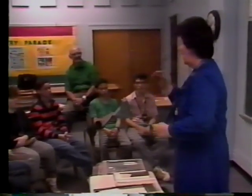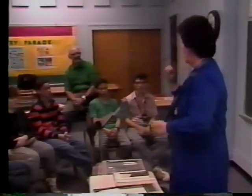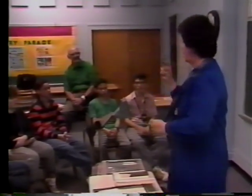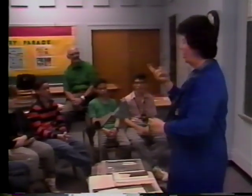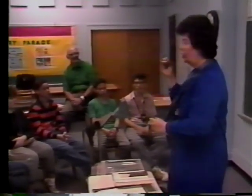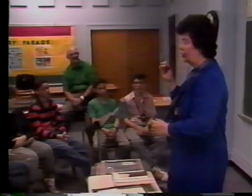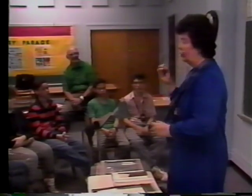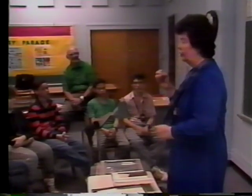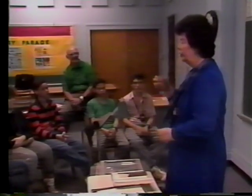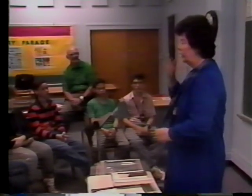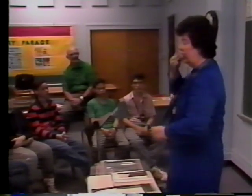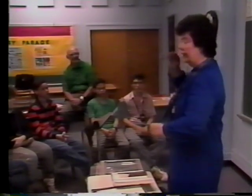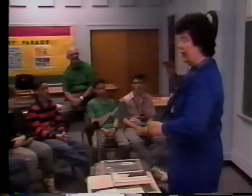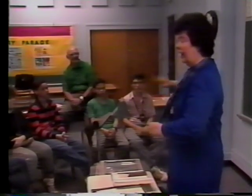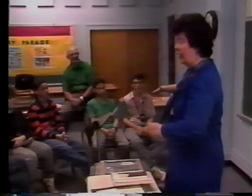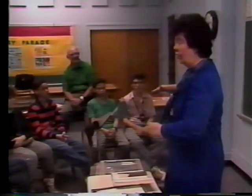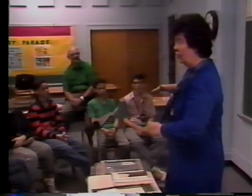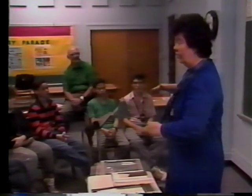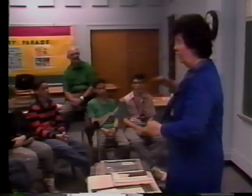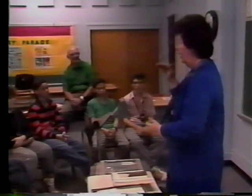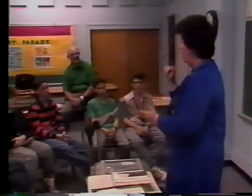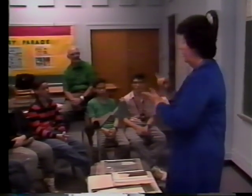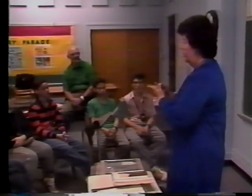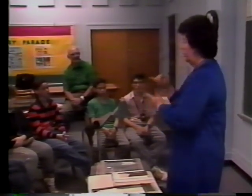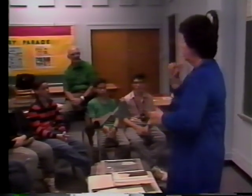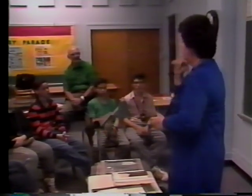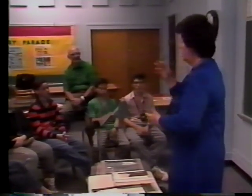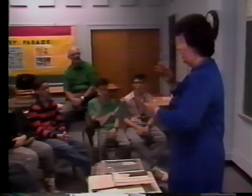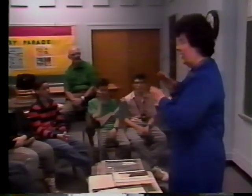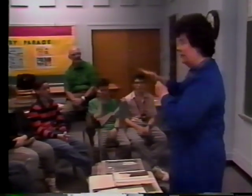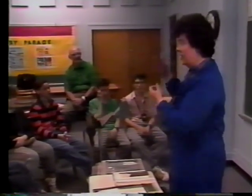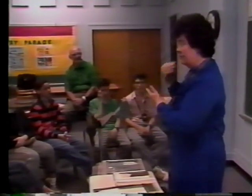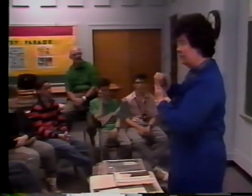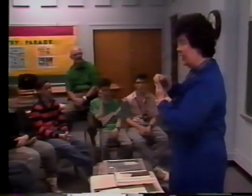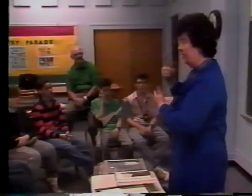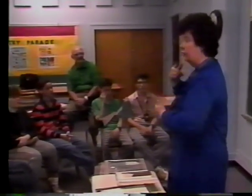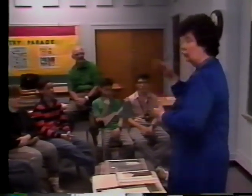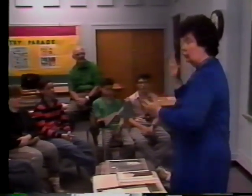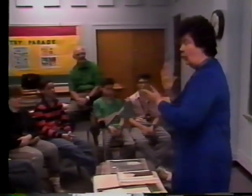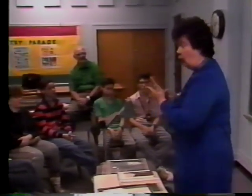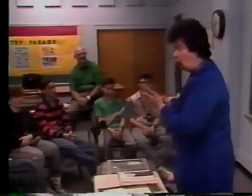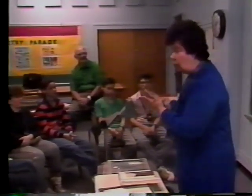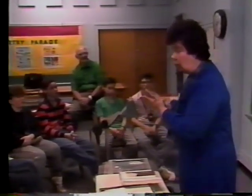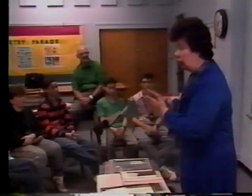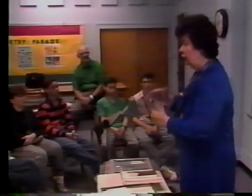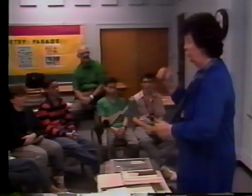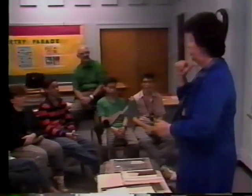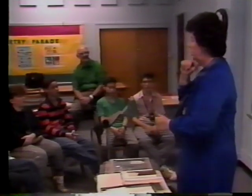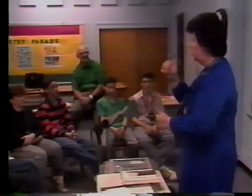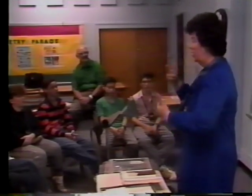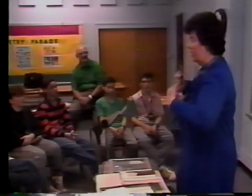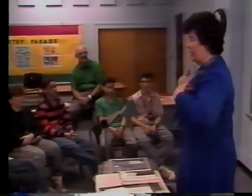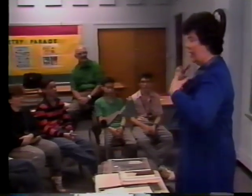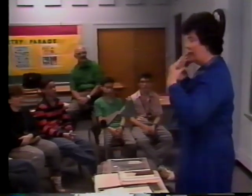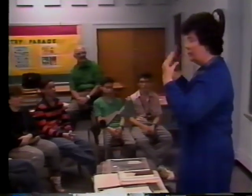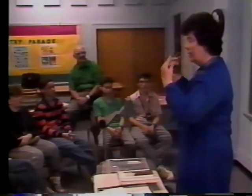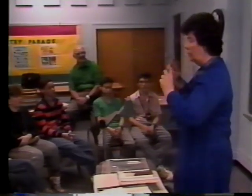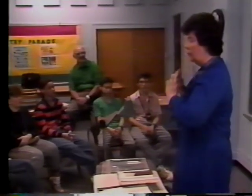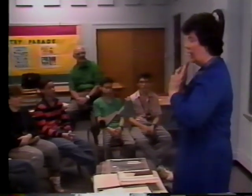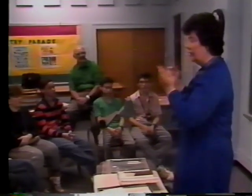And she didn't care that she did not have enough money for school. She did not have many